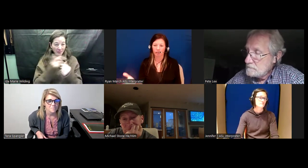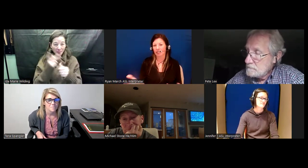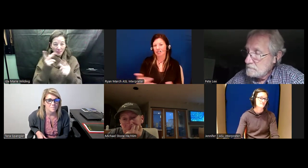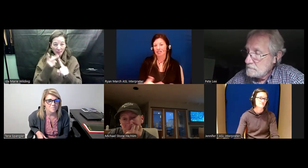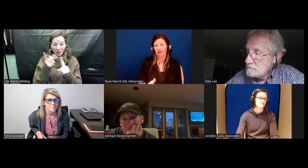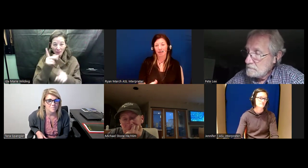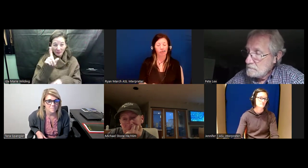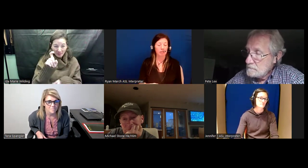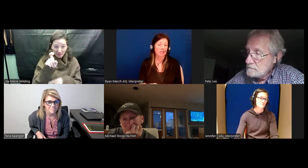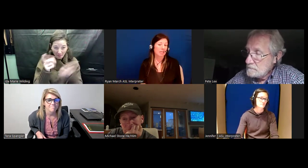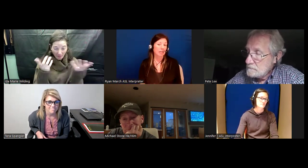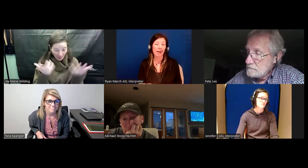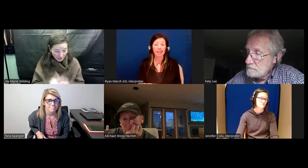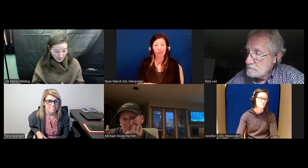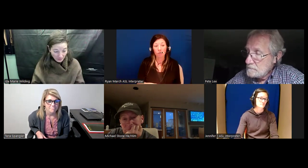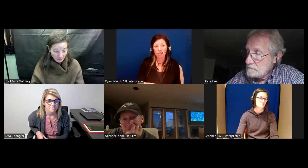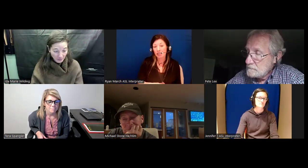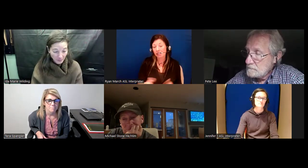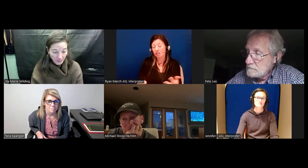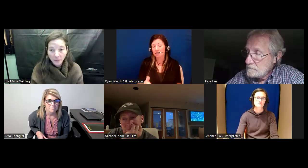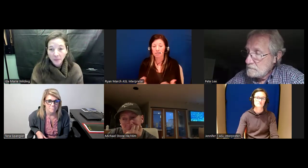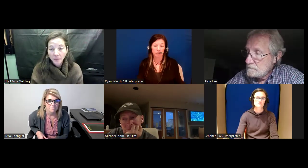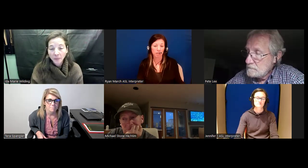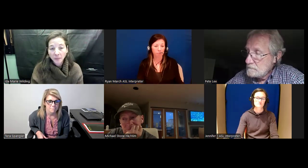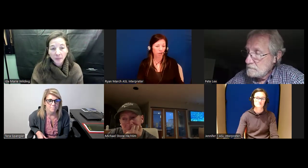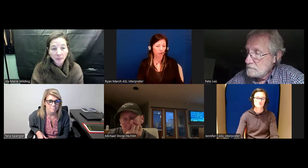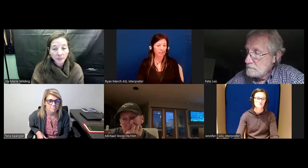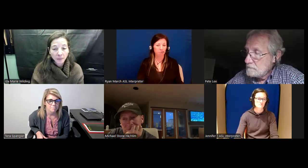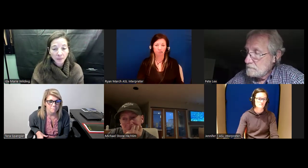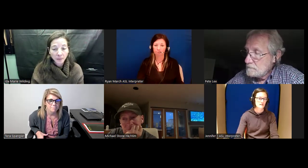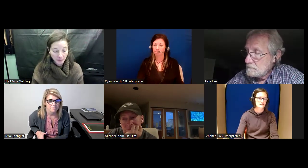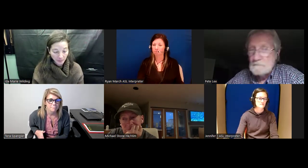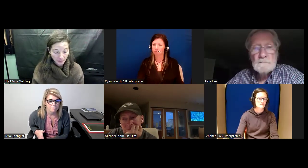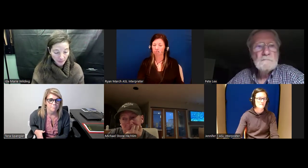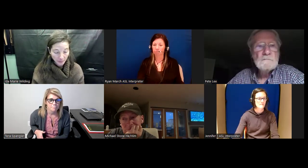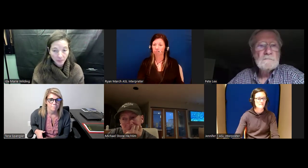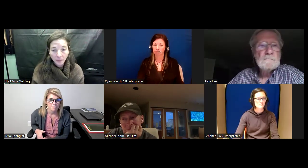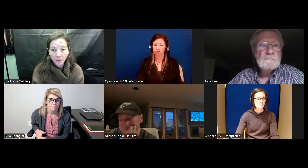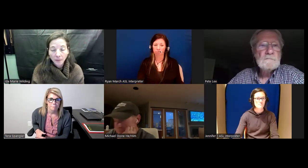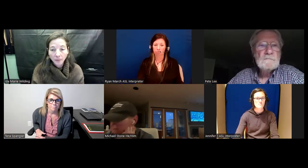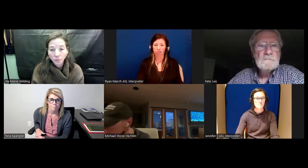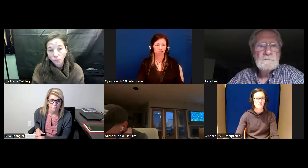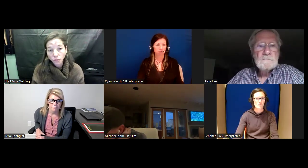wondering if we can somehow combine those two things into a top priority.